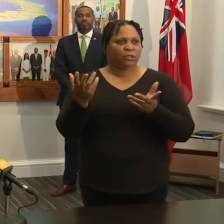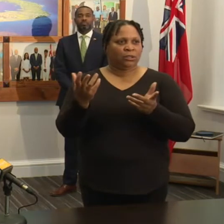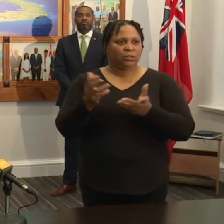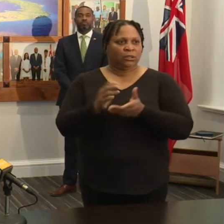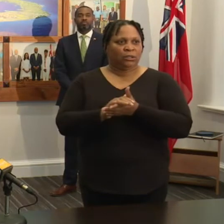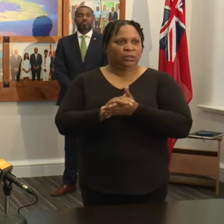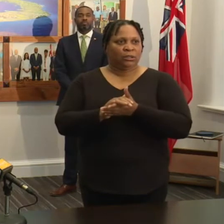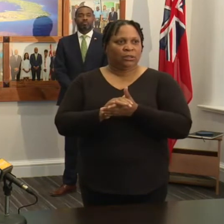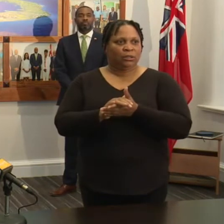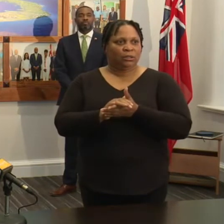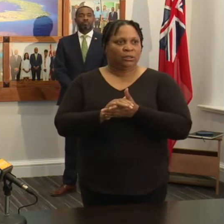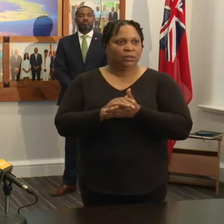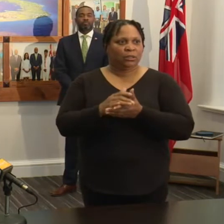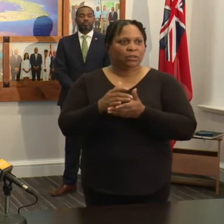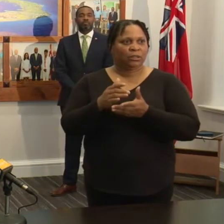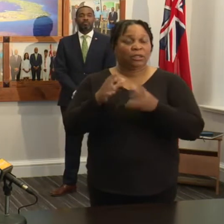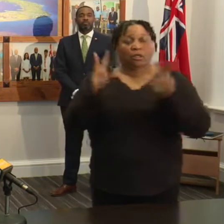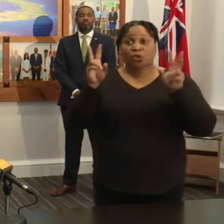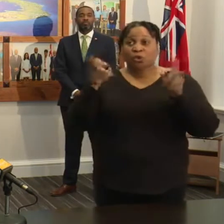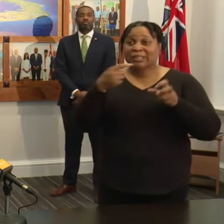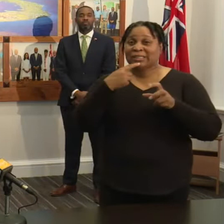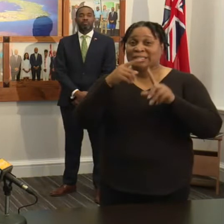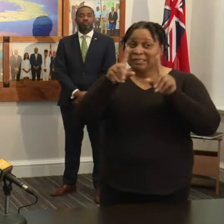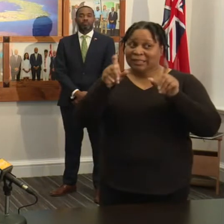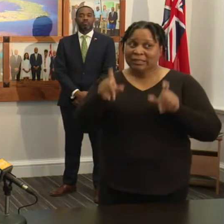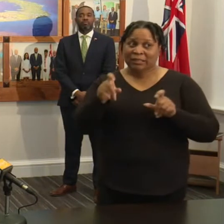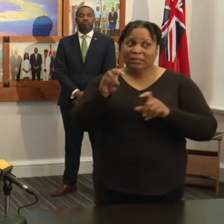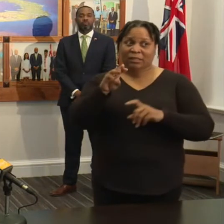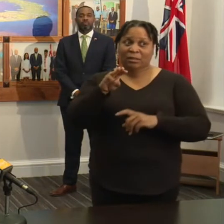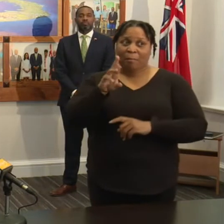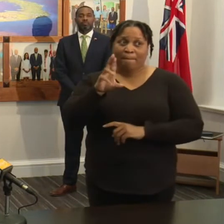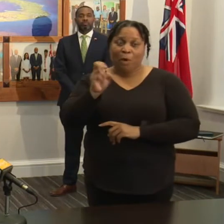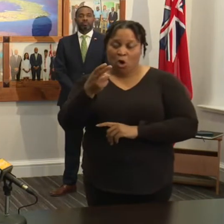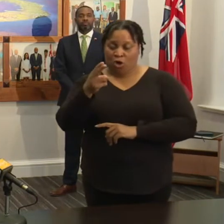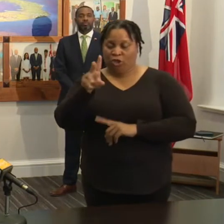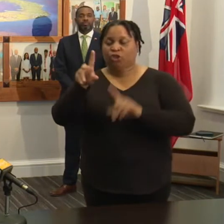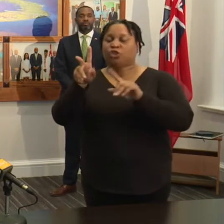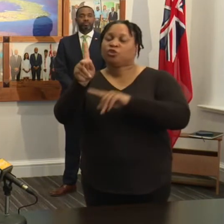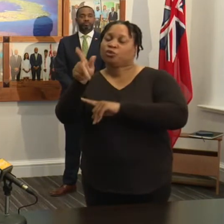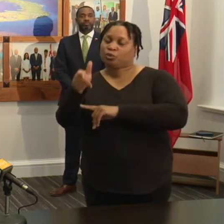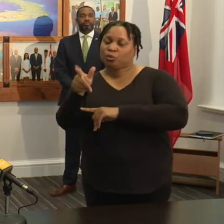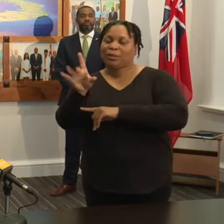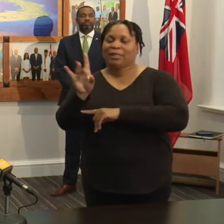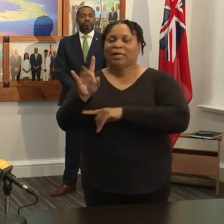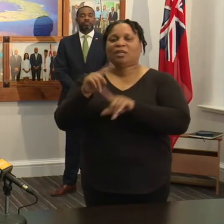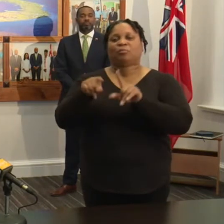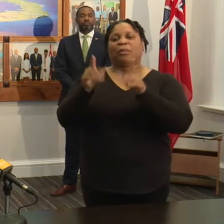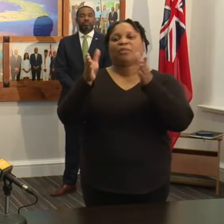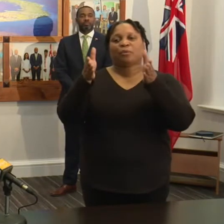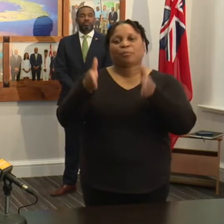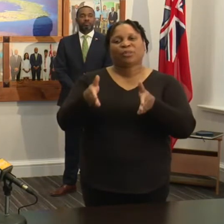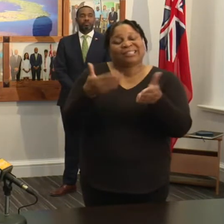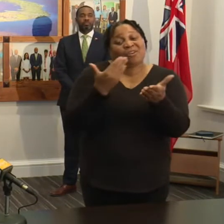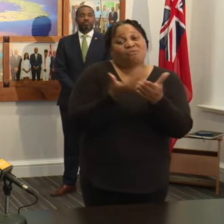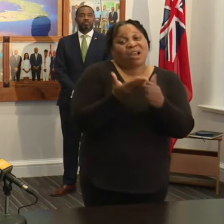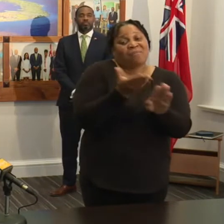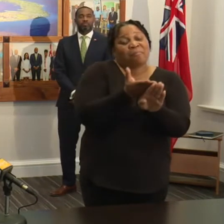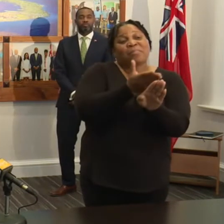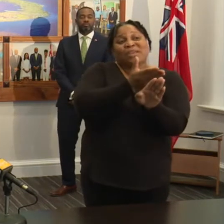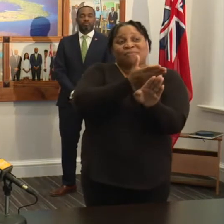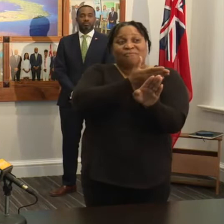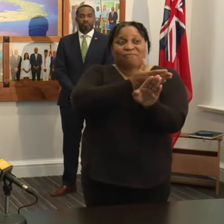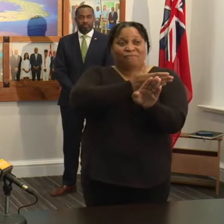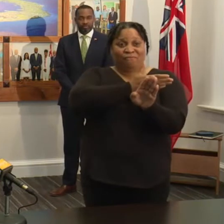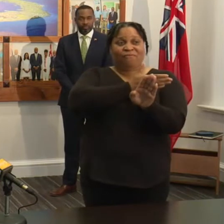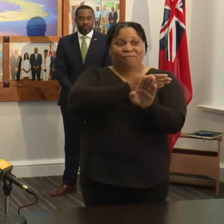the Premier Center acquitted case was tested on March 28th, and this person arrived before the government urged